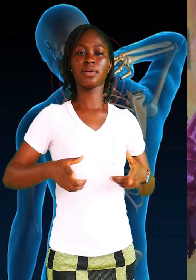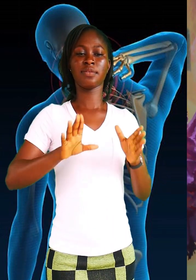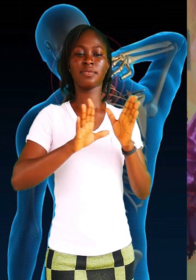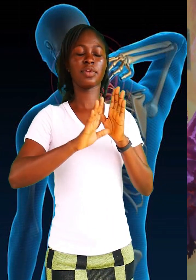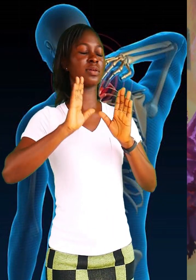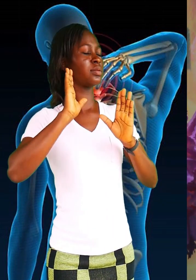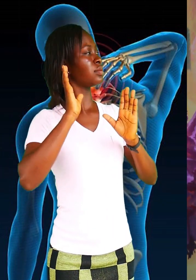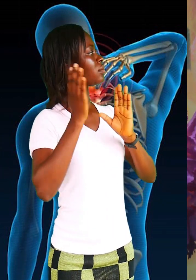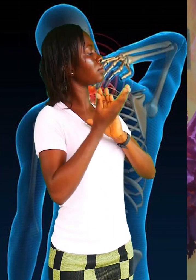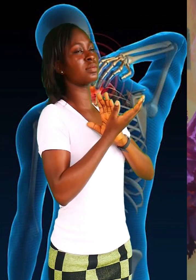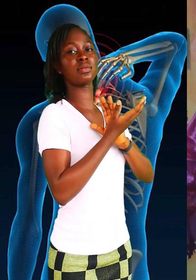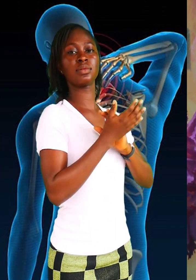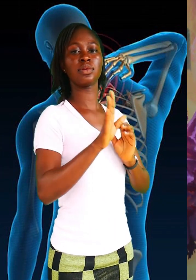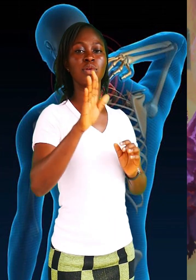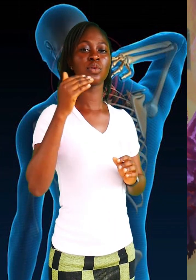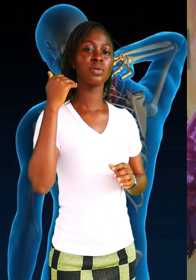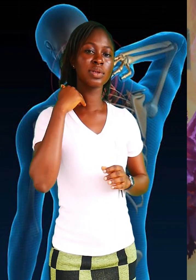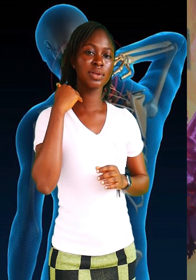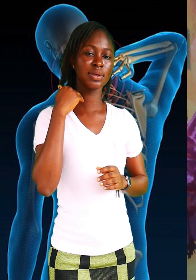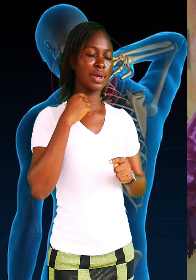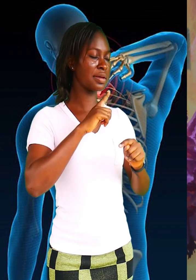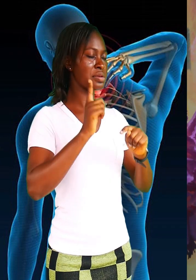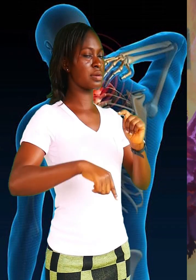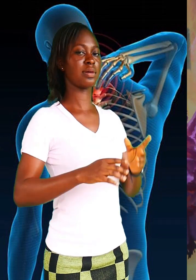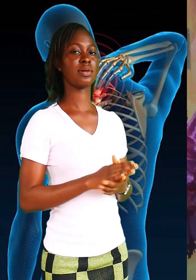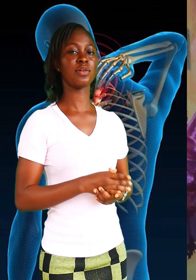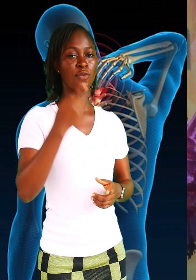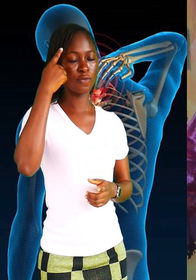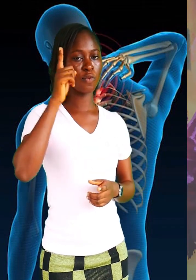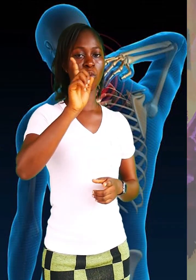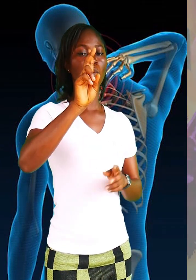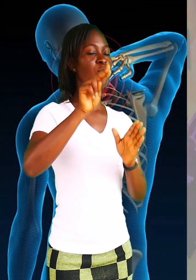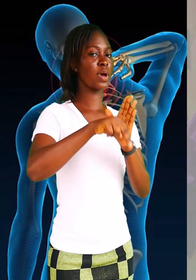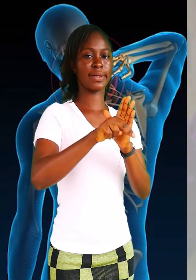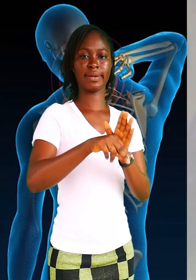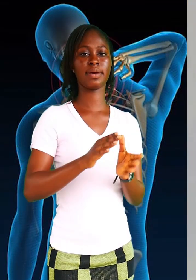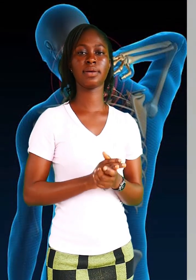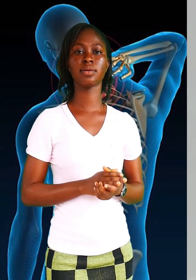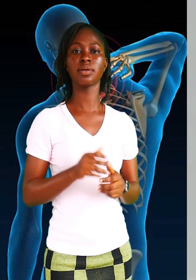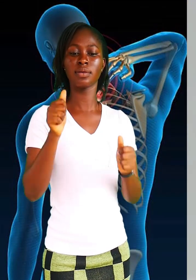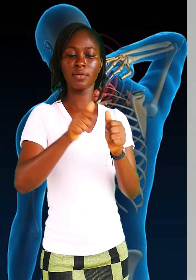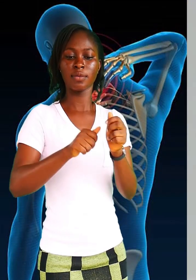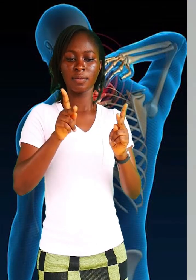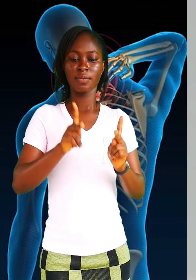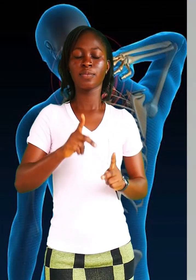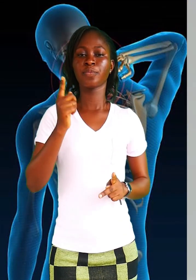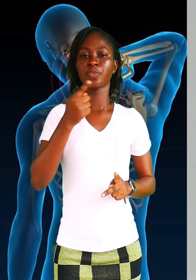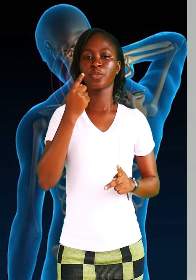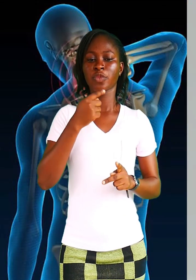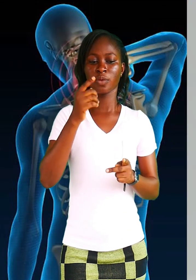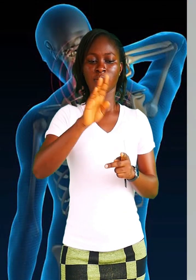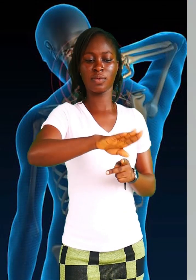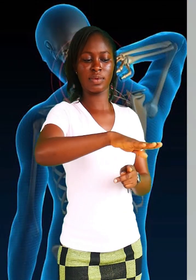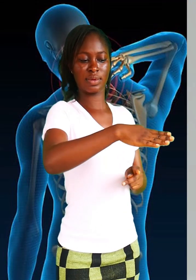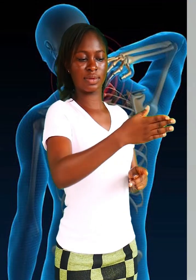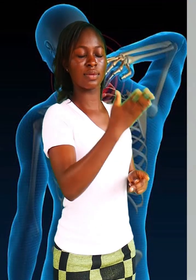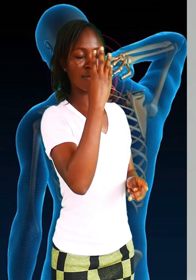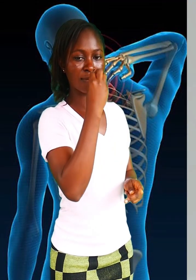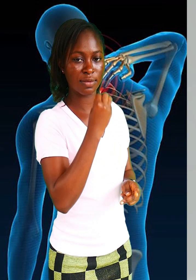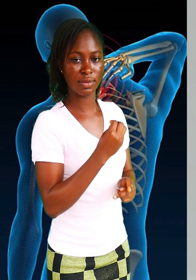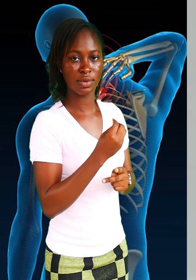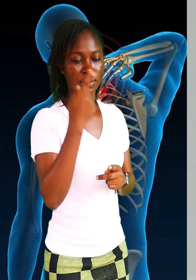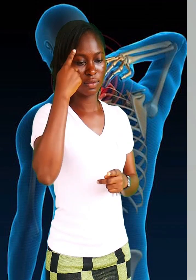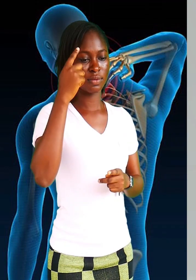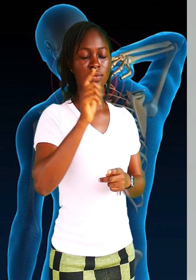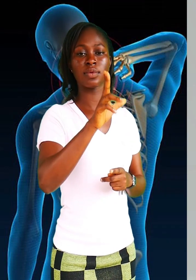say, bear don't share back what we will say won't mean ye. Na onipa bia so obebutu no betime butu ho saa so be don hwere be mien saa